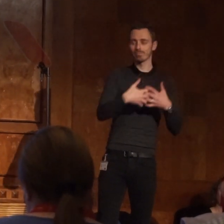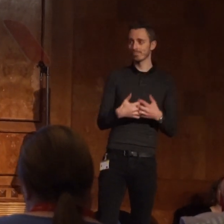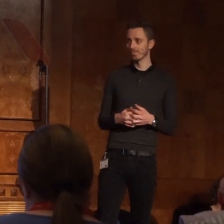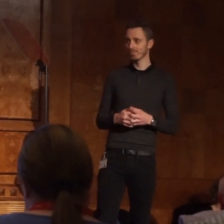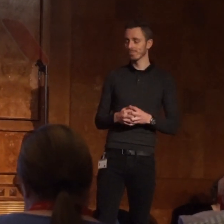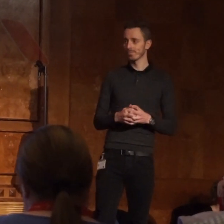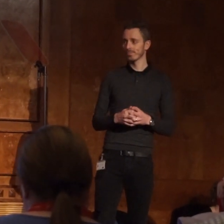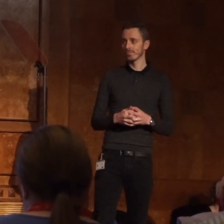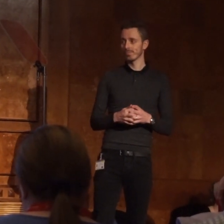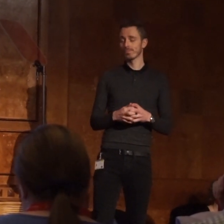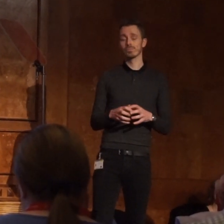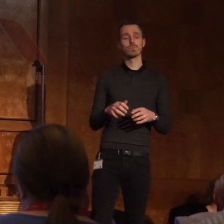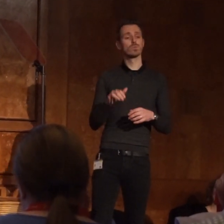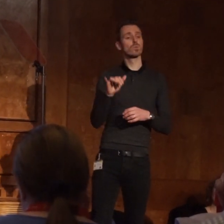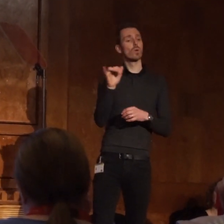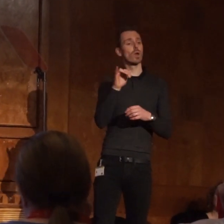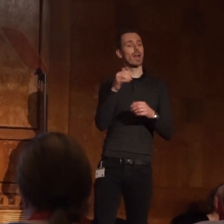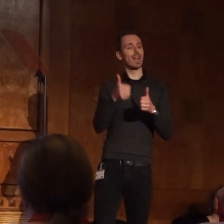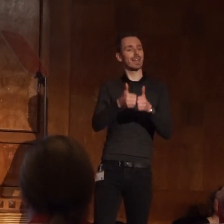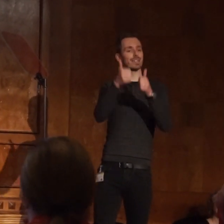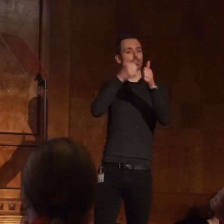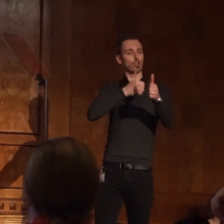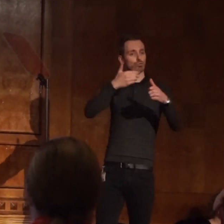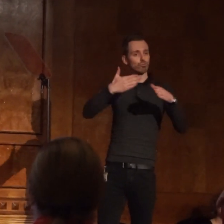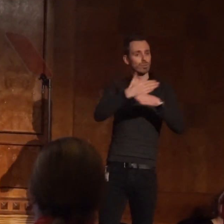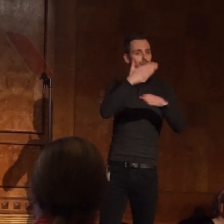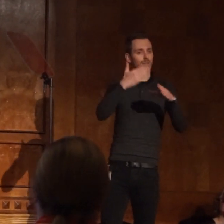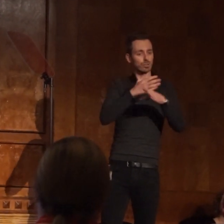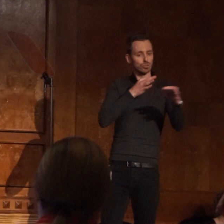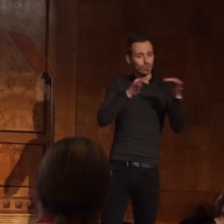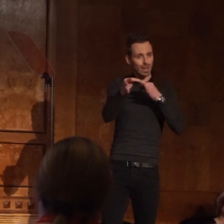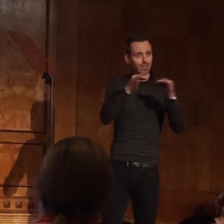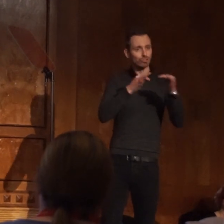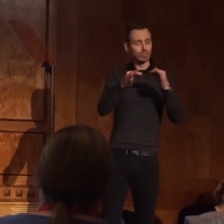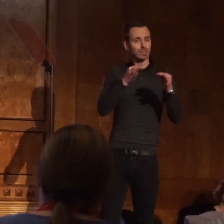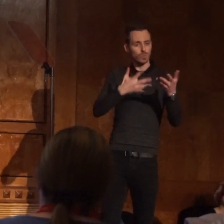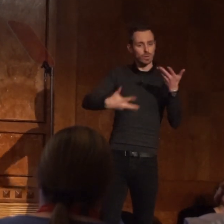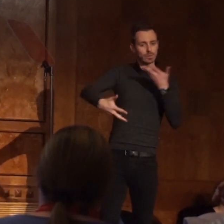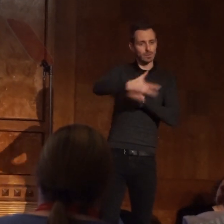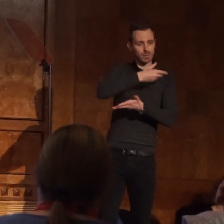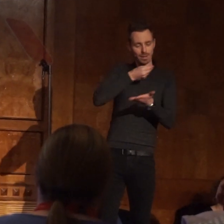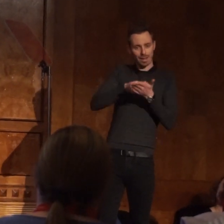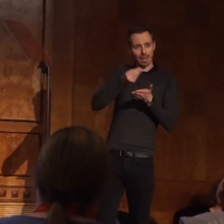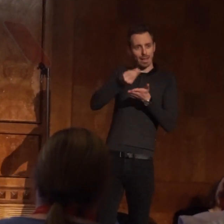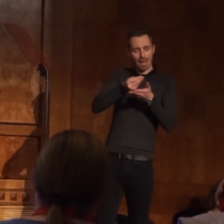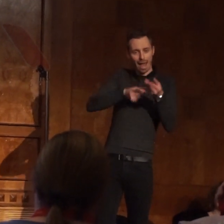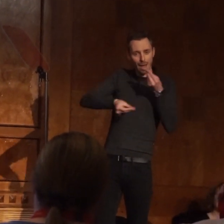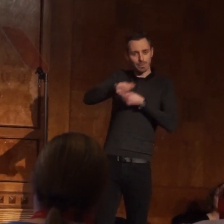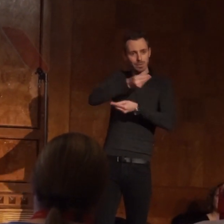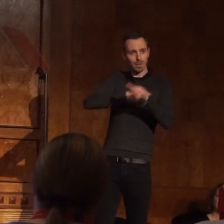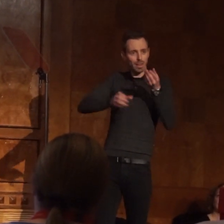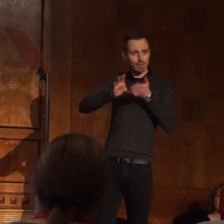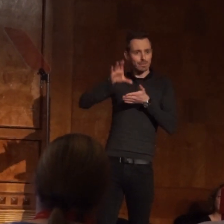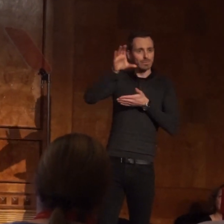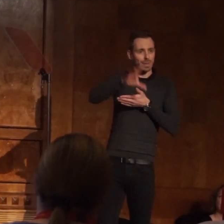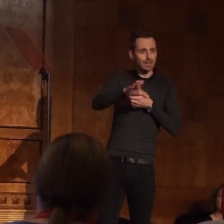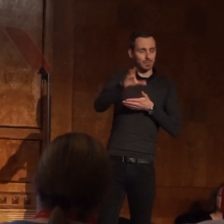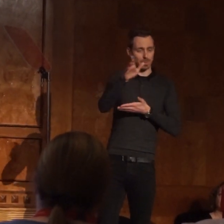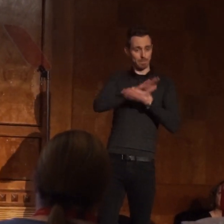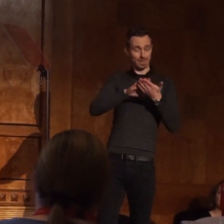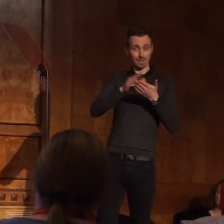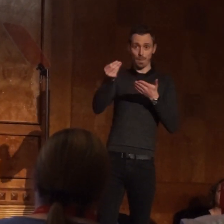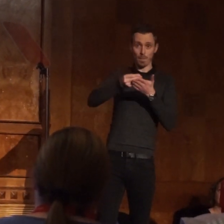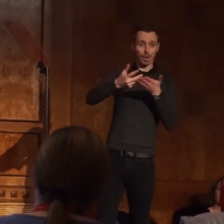an industrial strategy will be capital investment, putting money into the economy to boost growth and improve